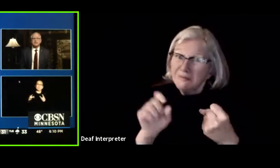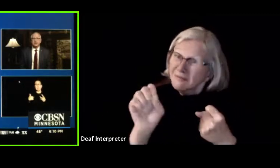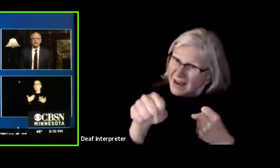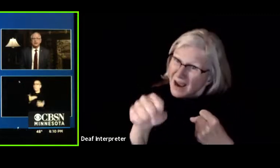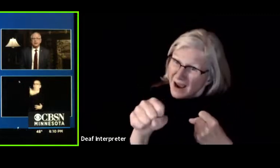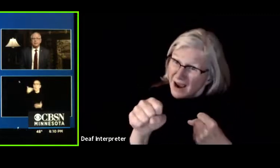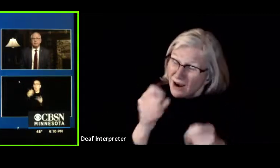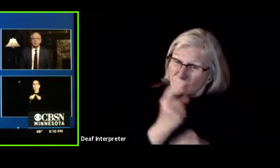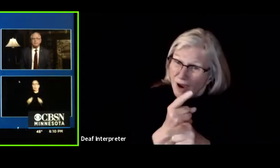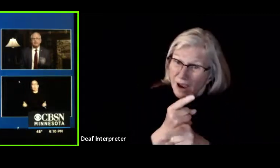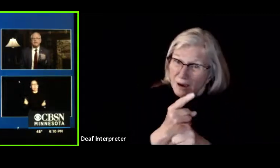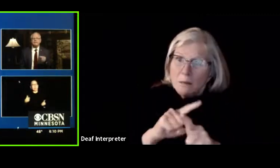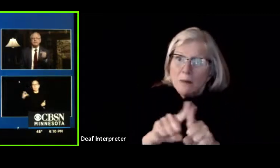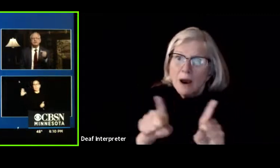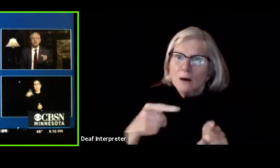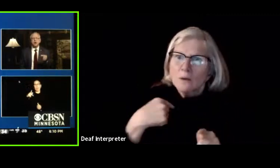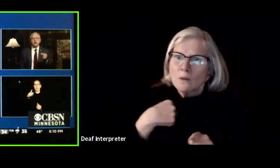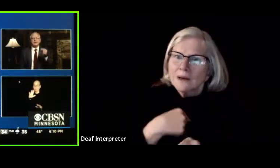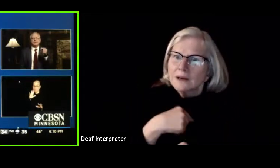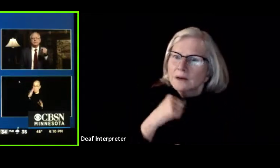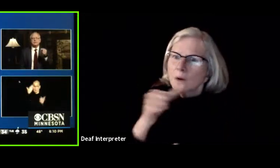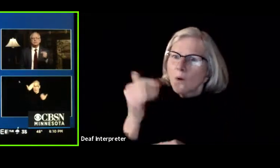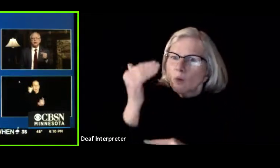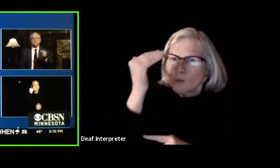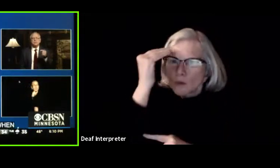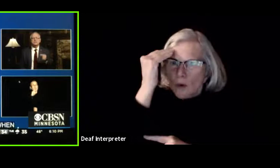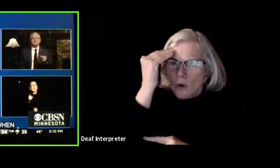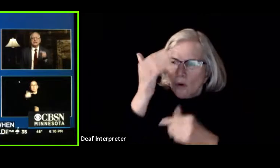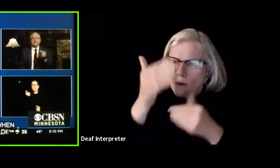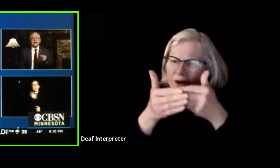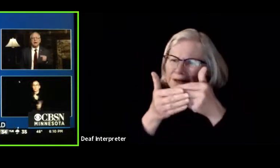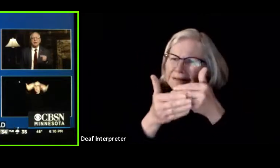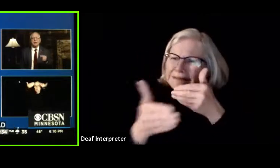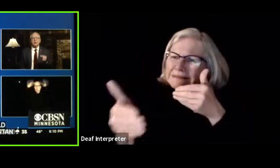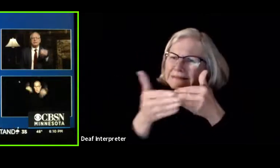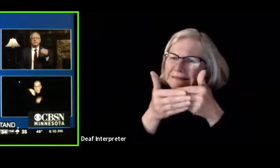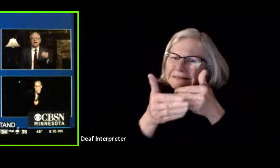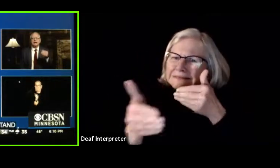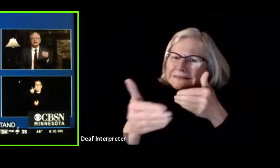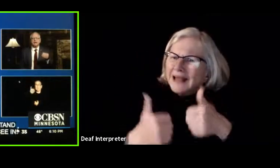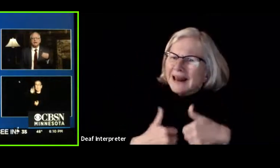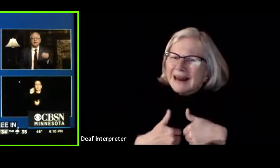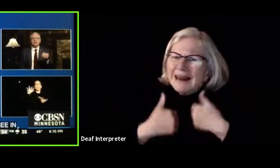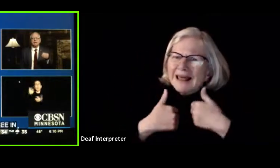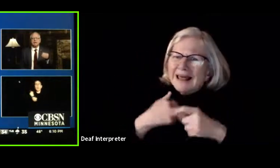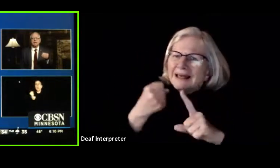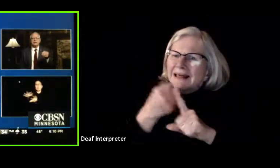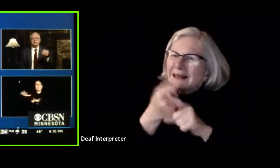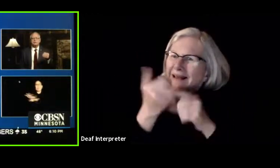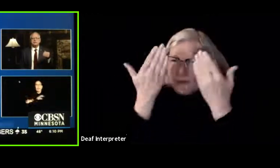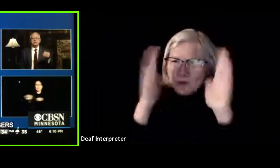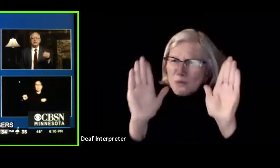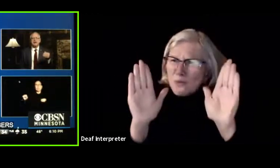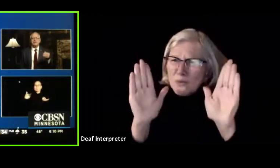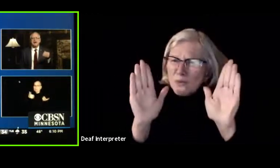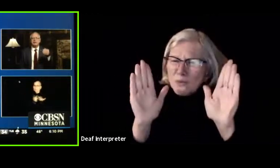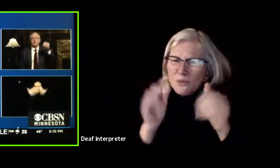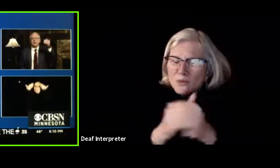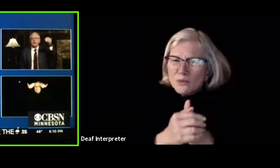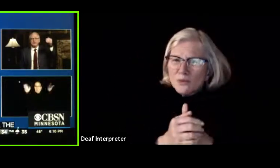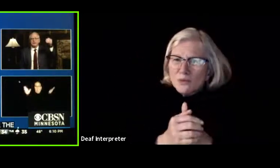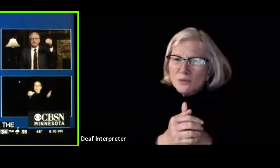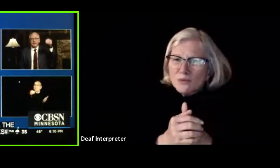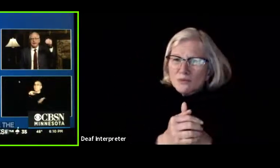effects it'll have on them. But even so, at the spread we're seeing now, it's not 100 cases. It is approaching